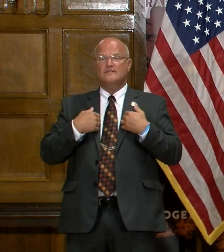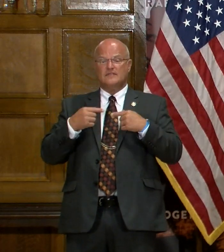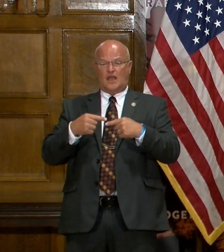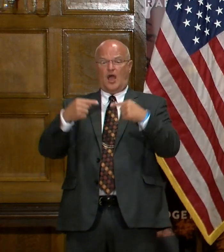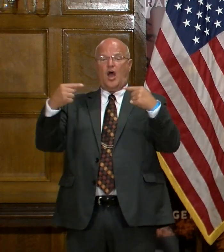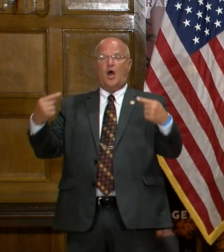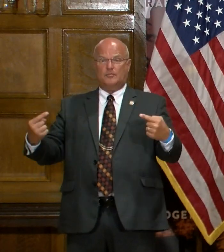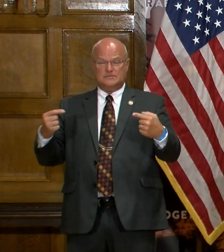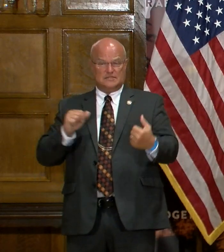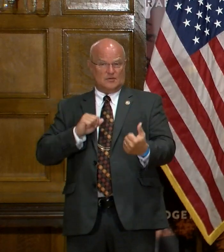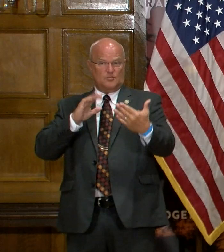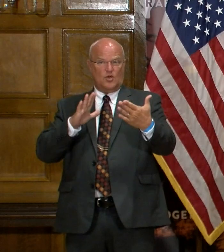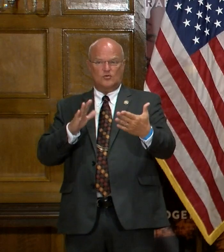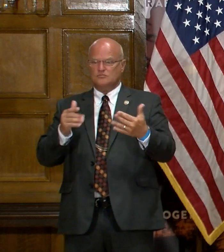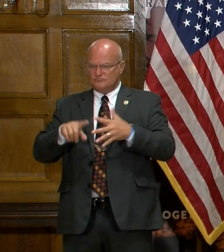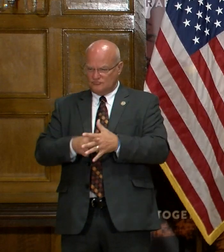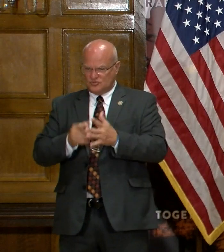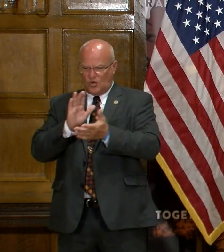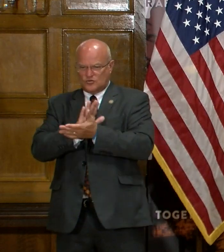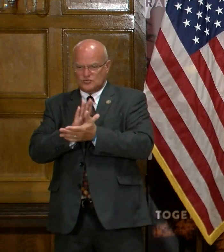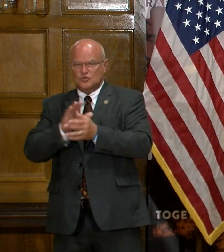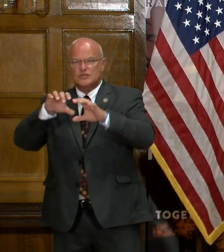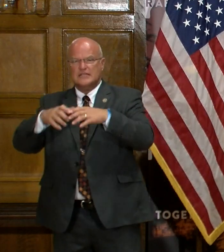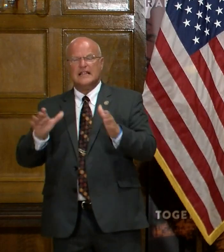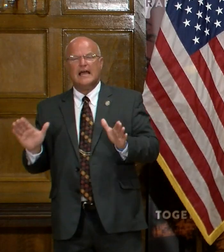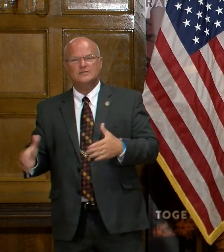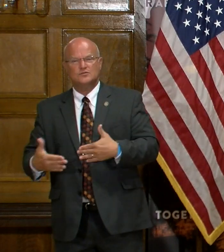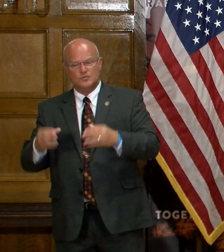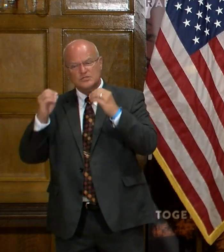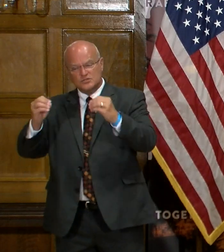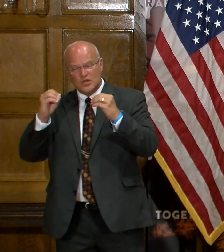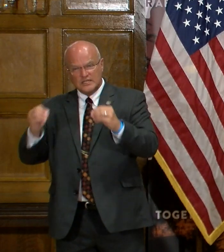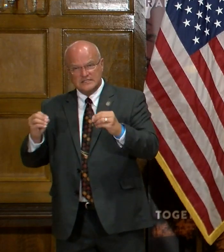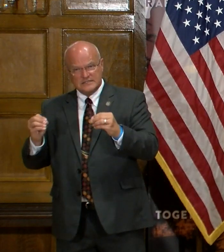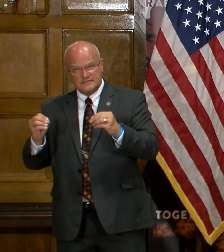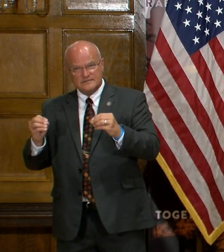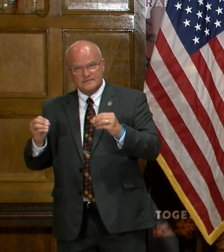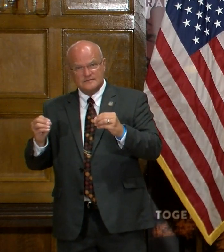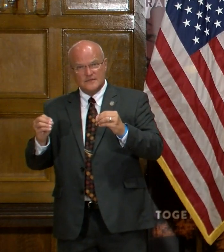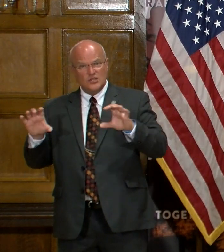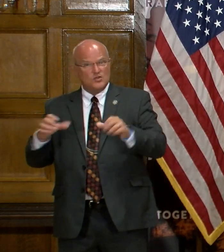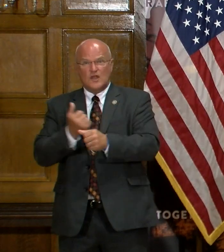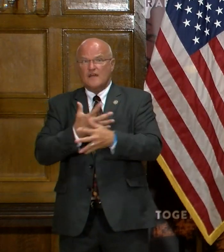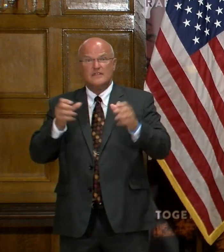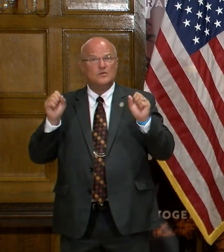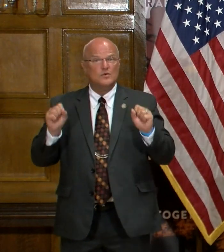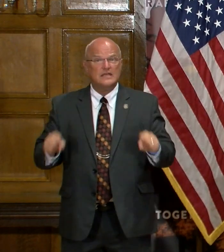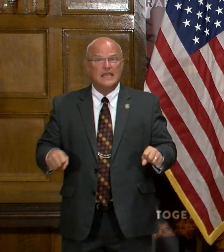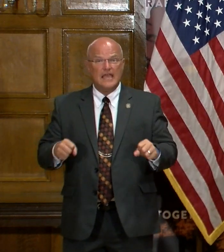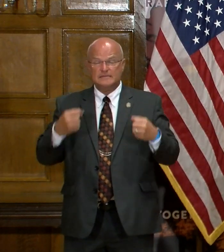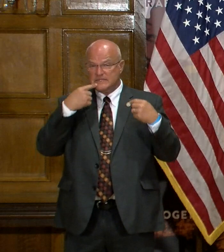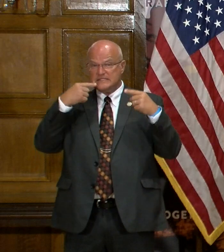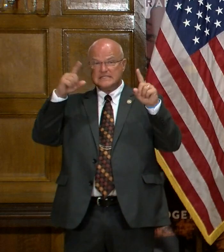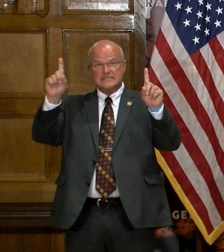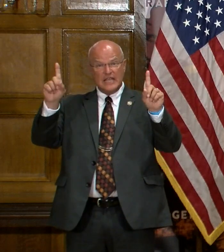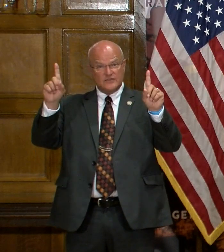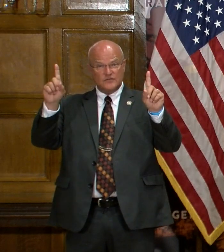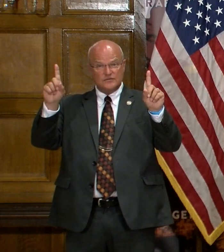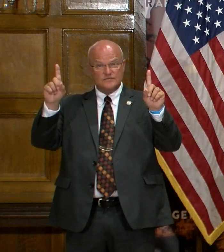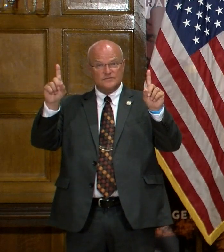opposite approach, which is let's start school in classroom instruction. Let's do everything we can to be